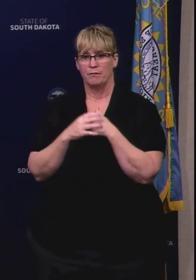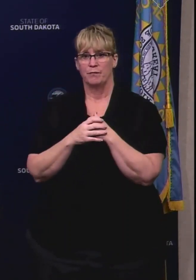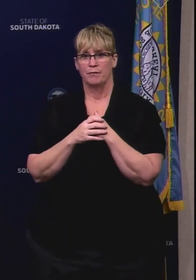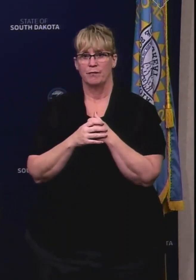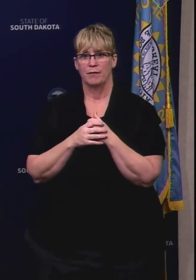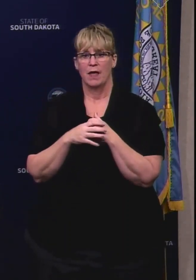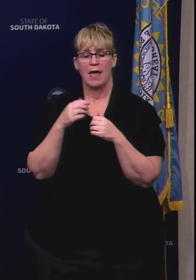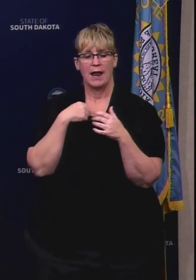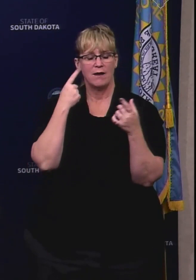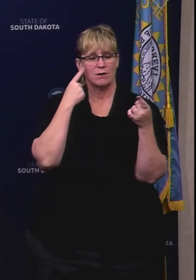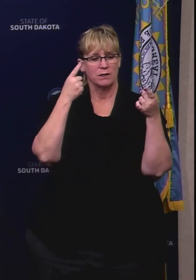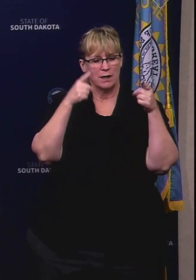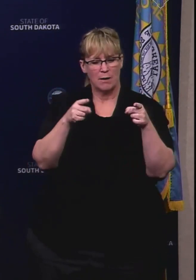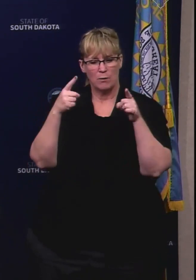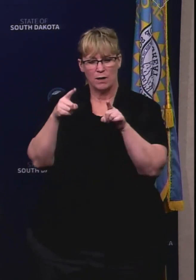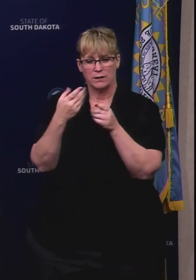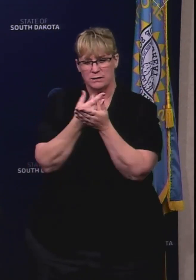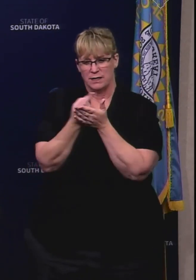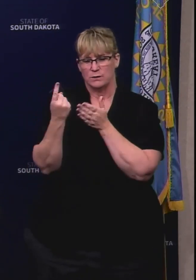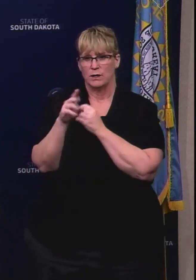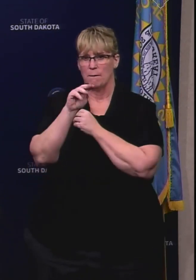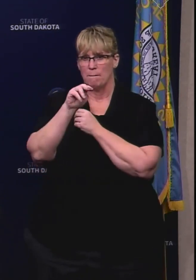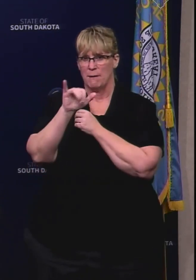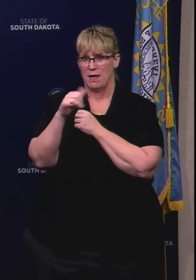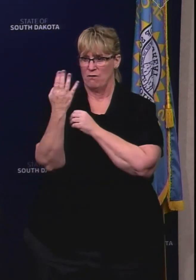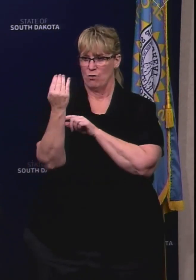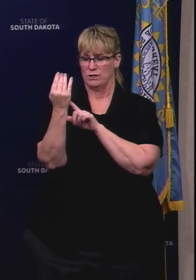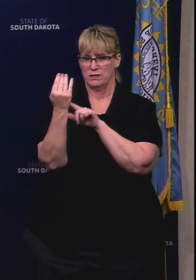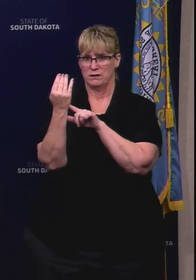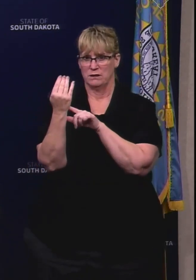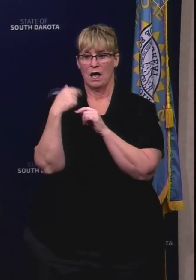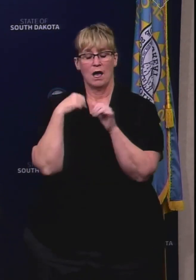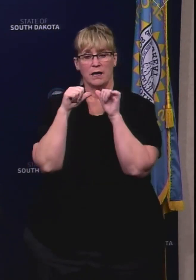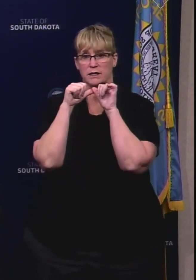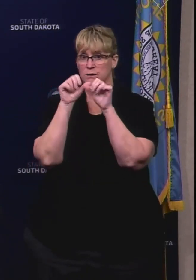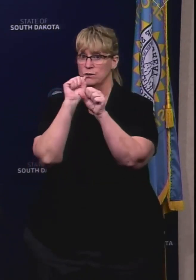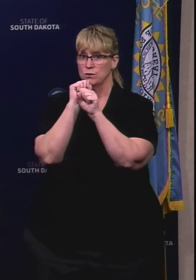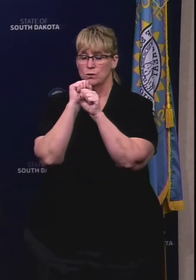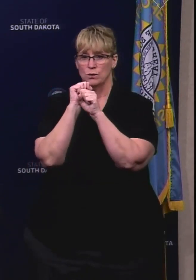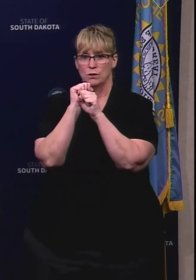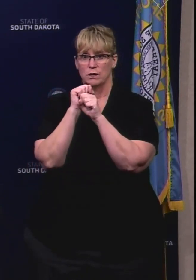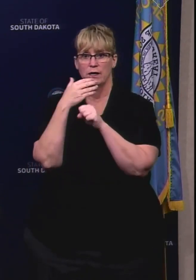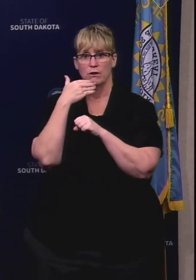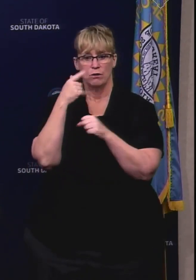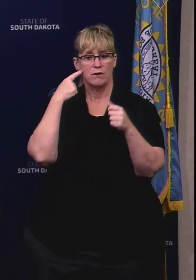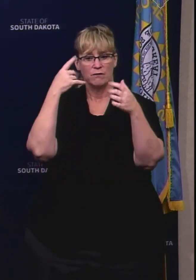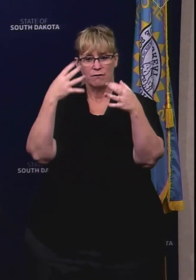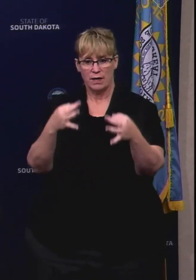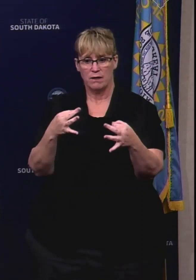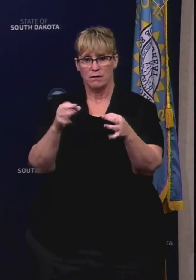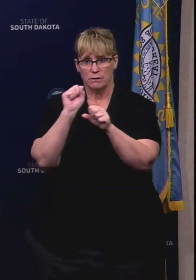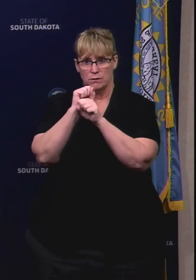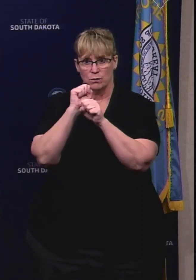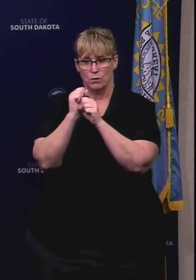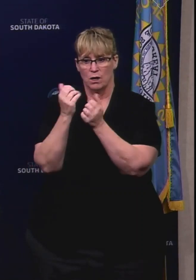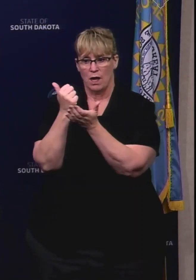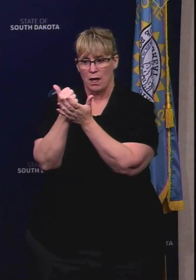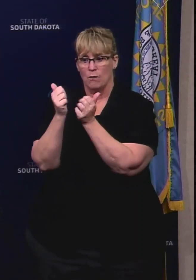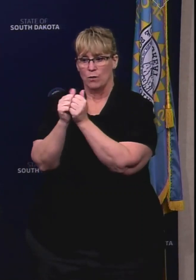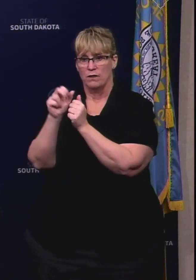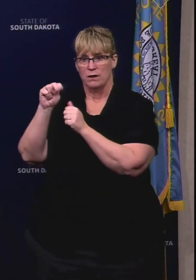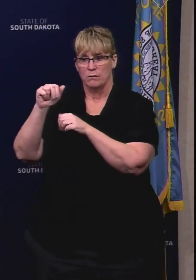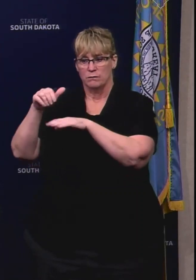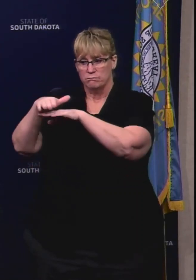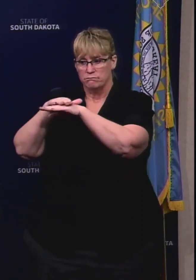suggested compromise about a week ago on May 14th. And I continue to work in good faith to help the tribes protect